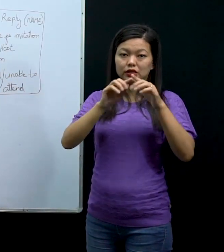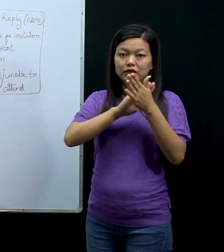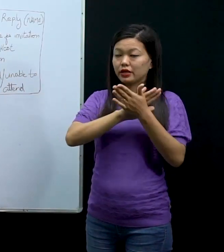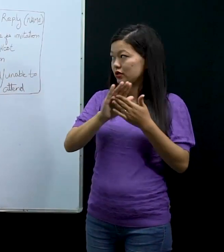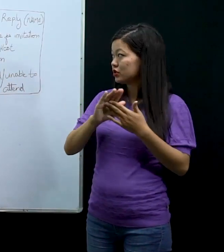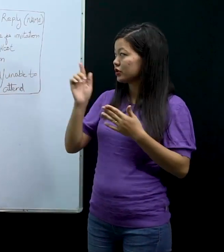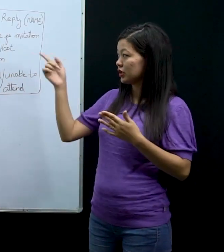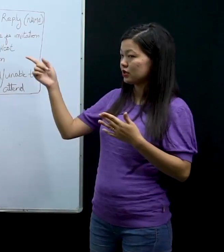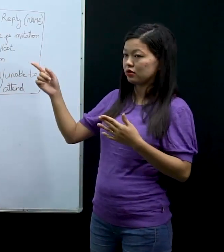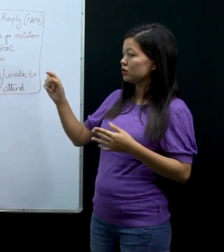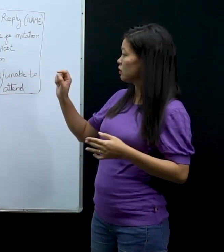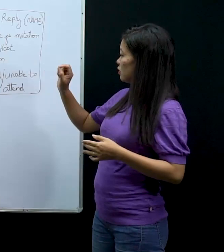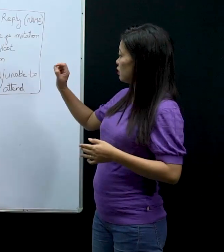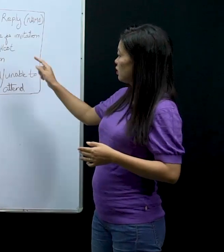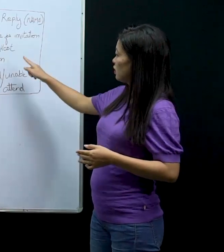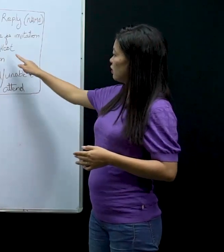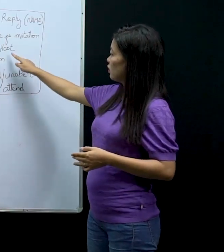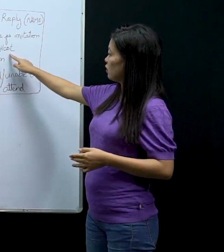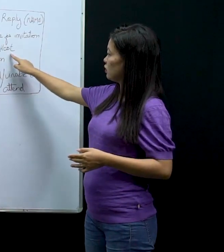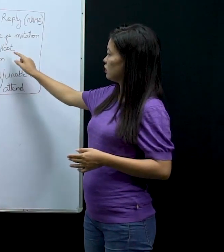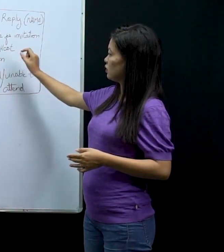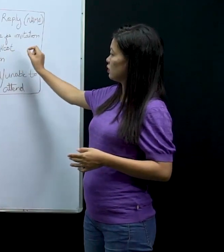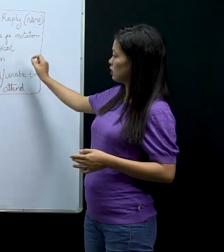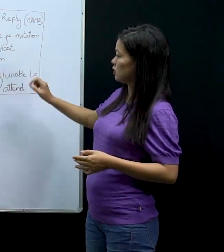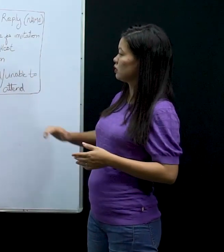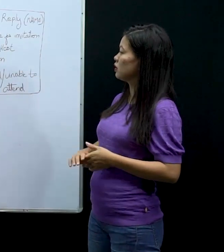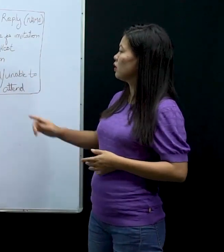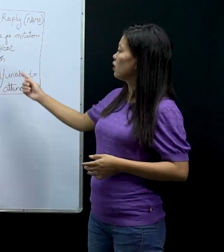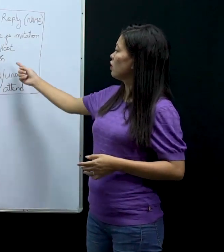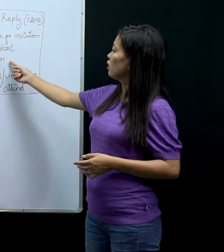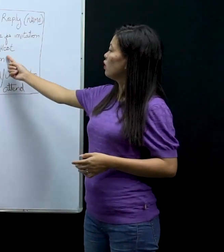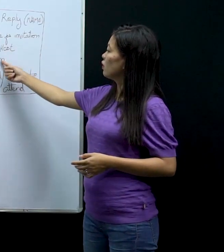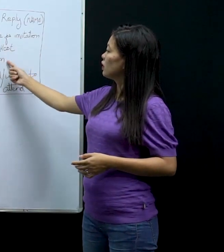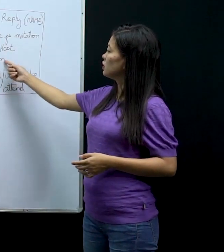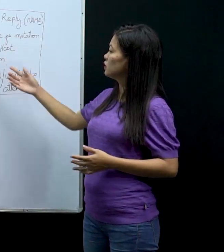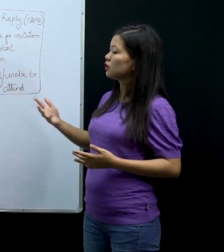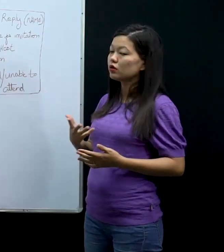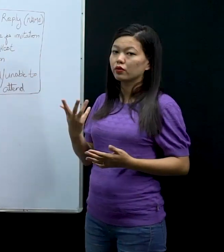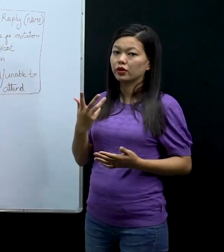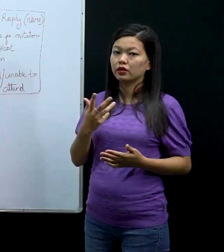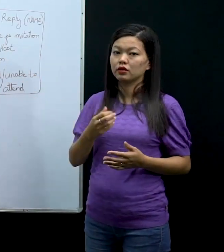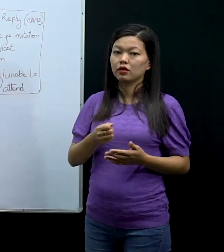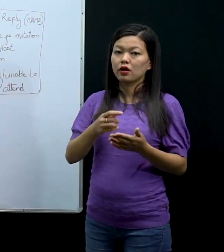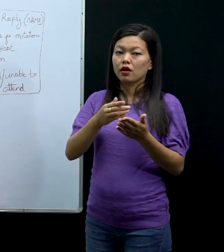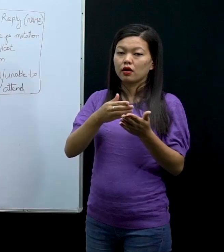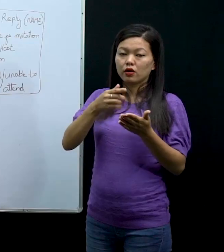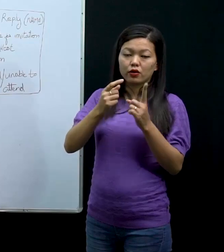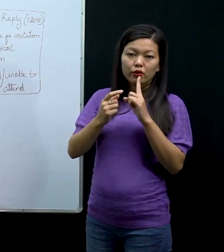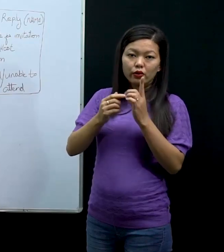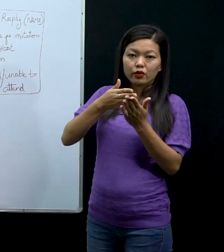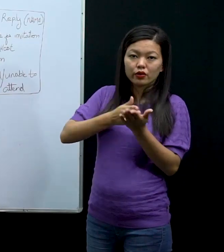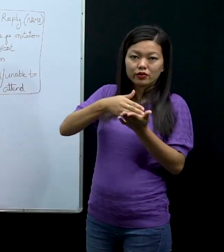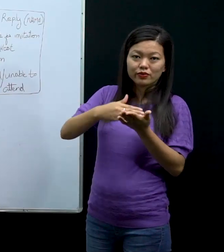birthday party. You have to the format is almost the same. You have to come in this manner. I repeat from the